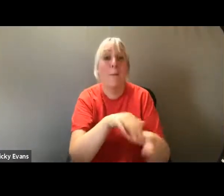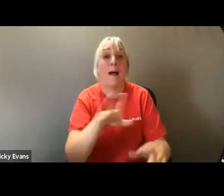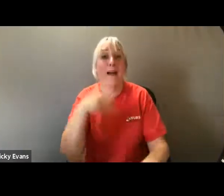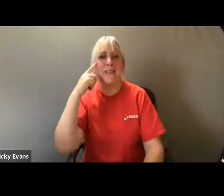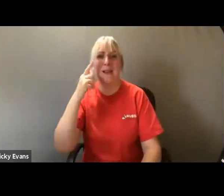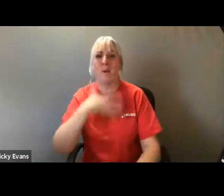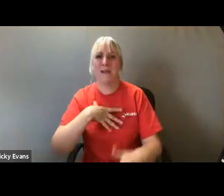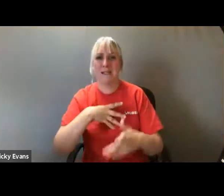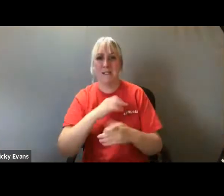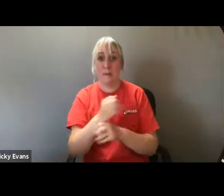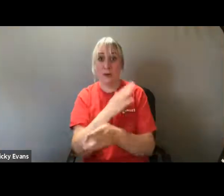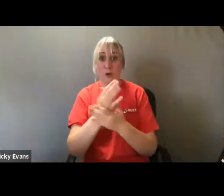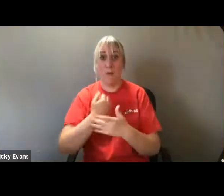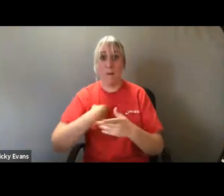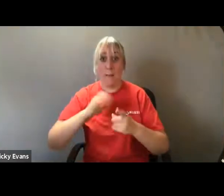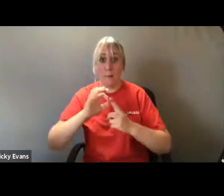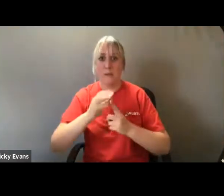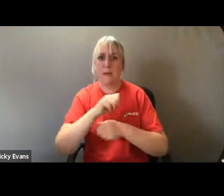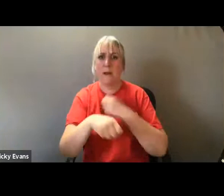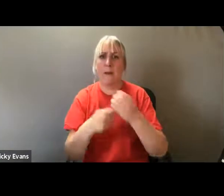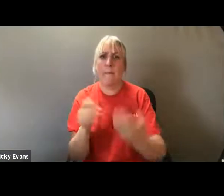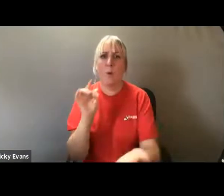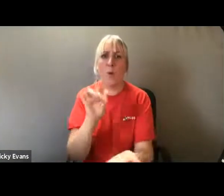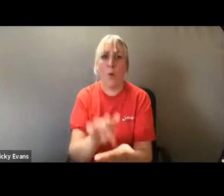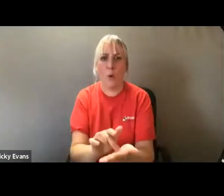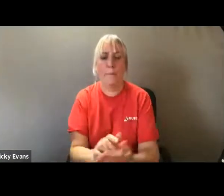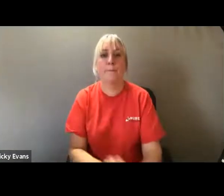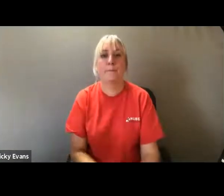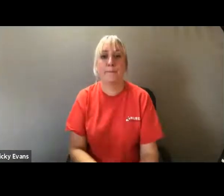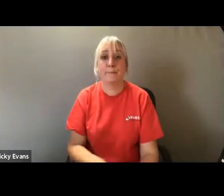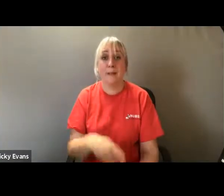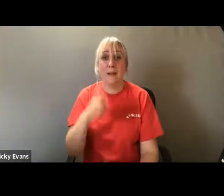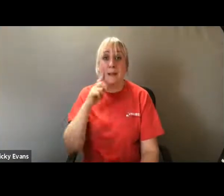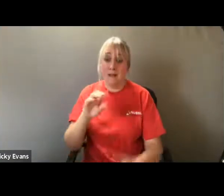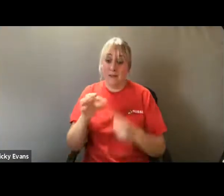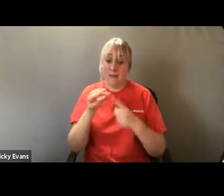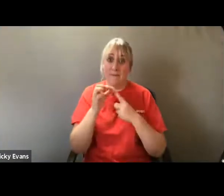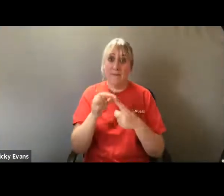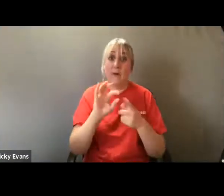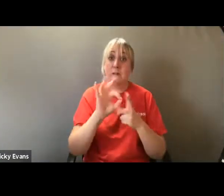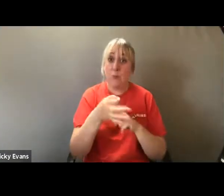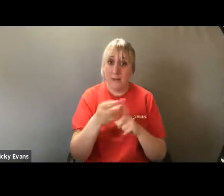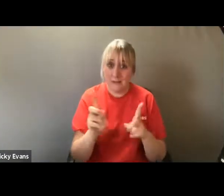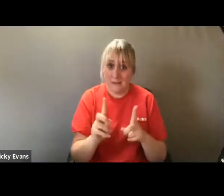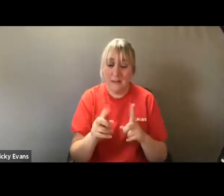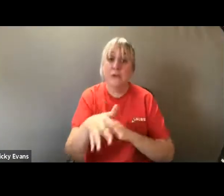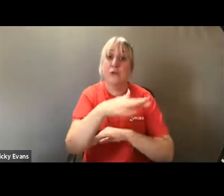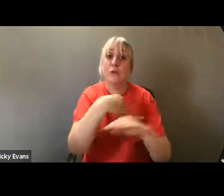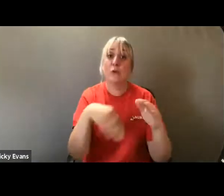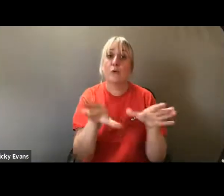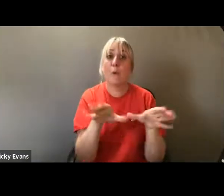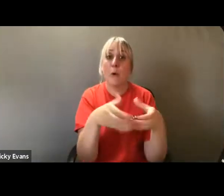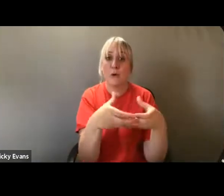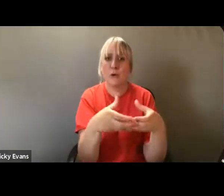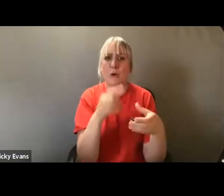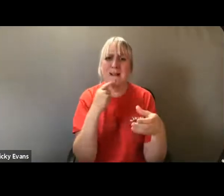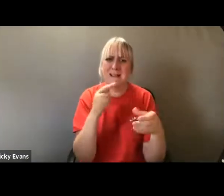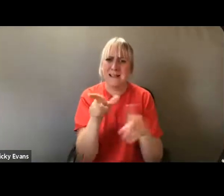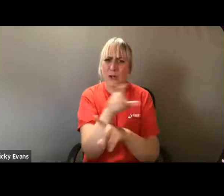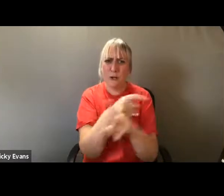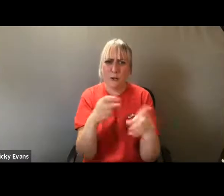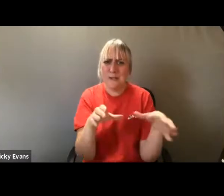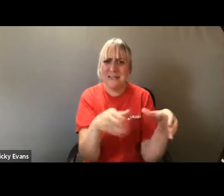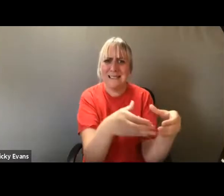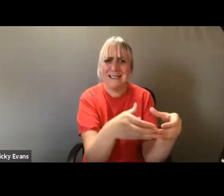model. The first one, I think, which has been quite heavily reflected, I think, is that the social model is a communitarian model. It's not an